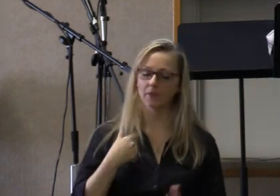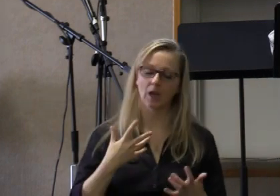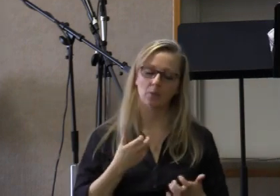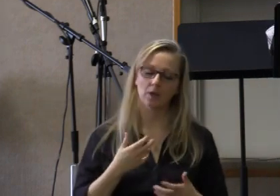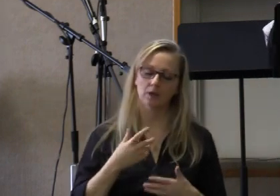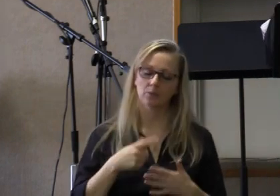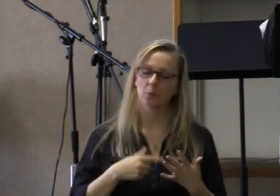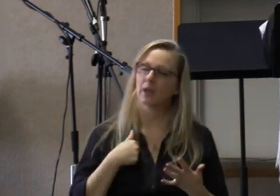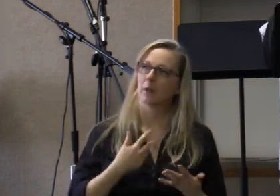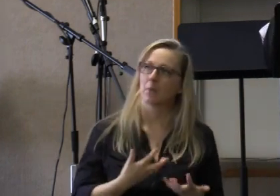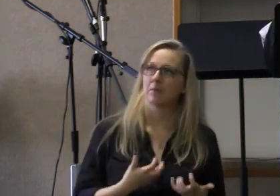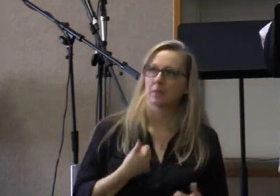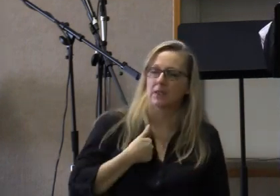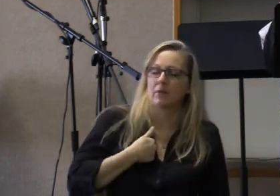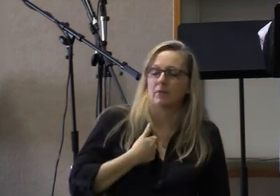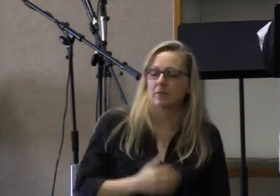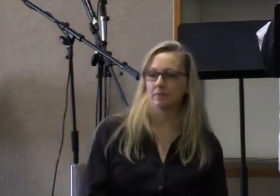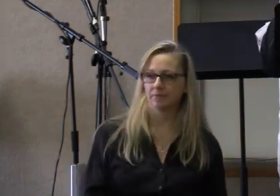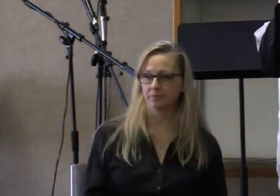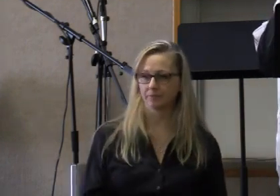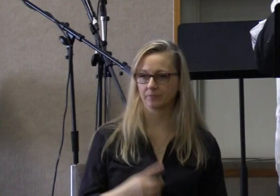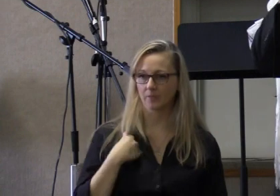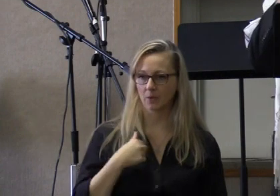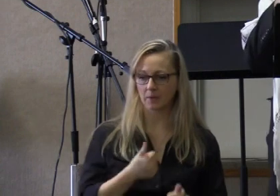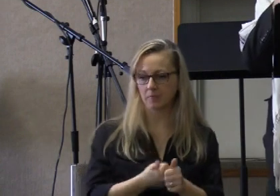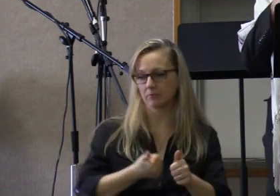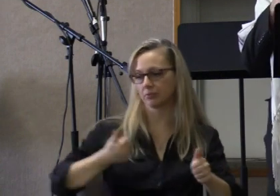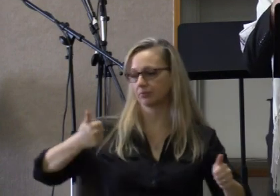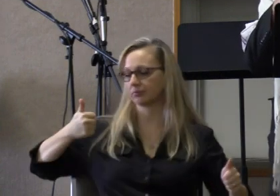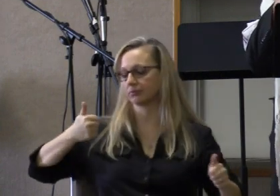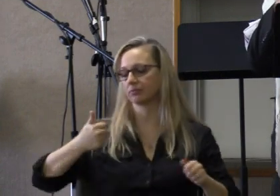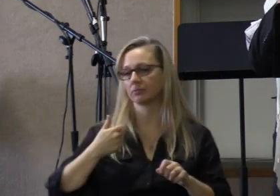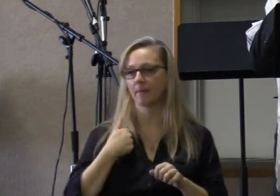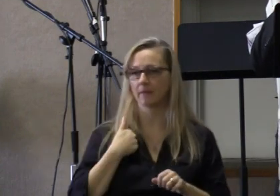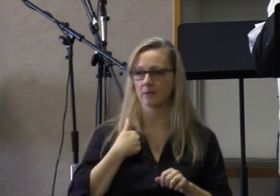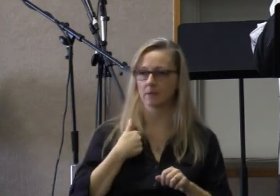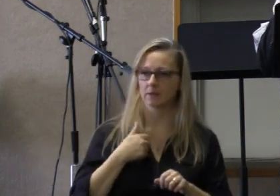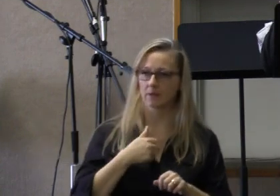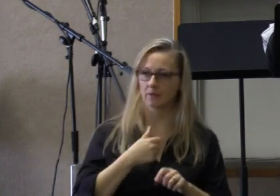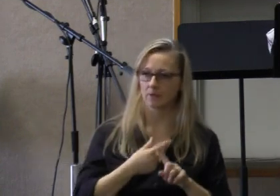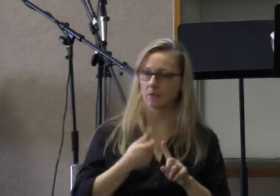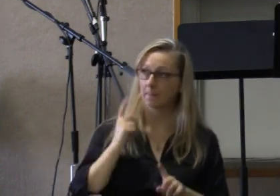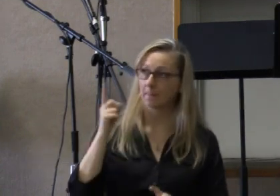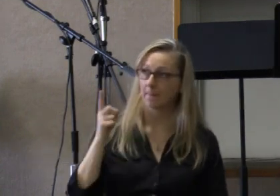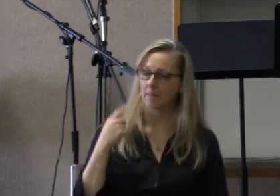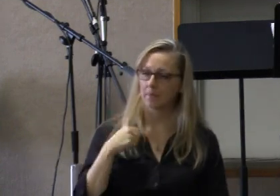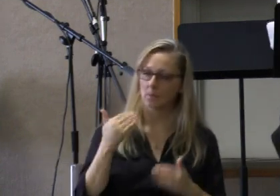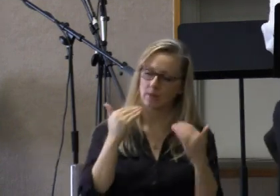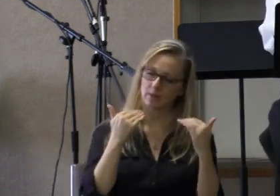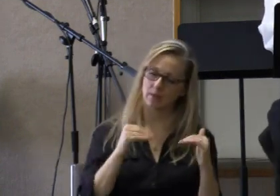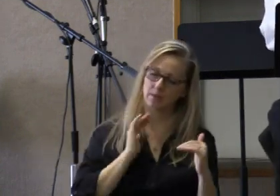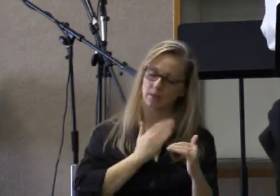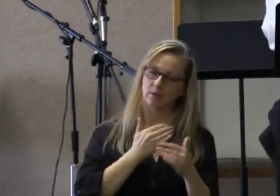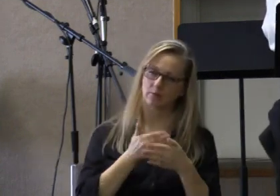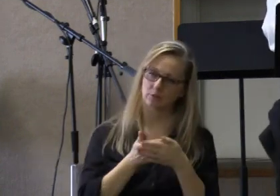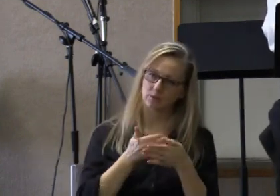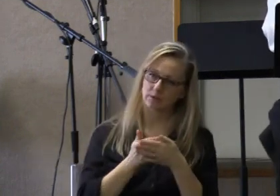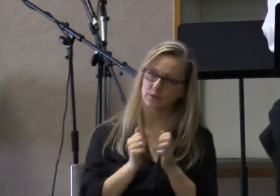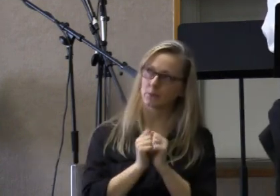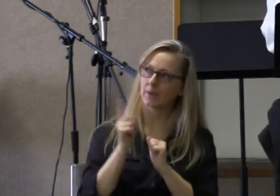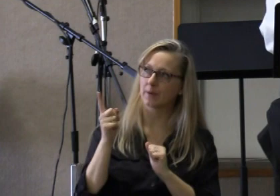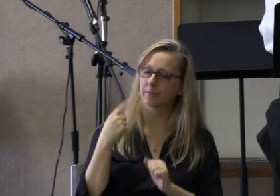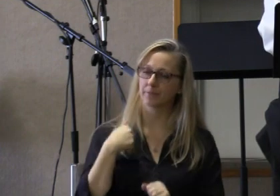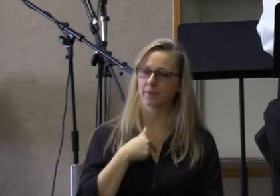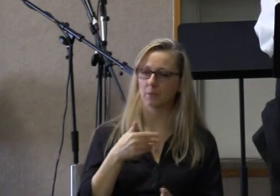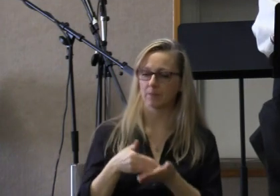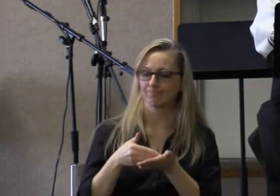us. We're distancing ourselves from him. We're limiting our intimacy with him. We are rejecting